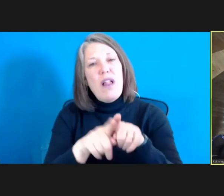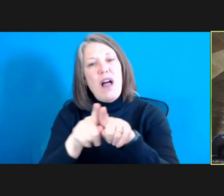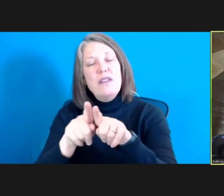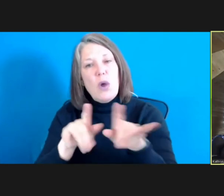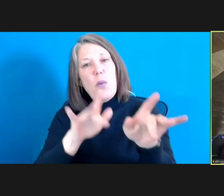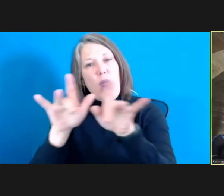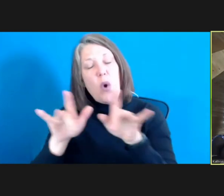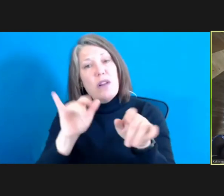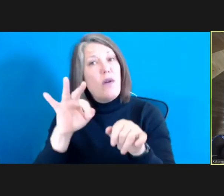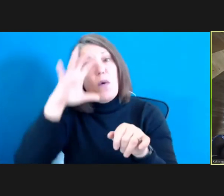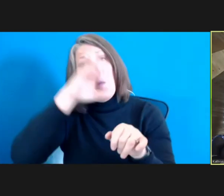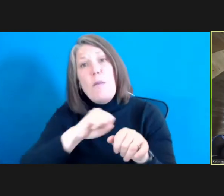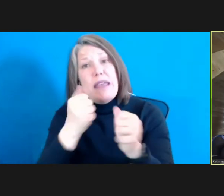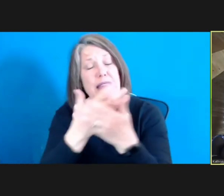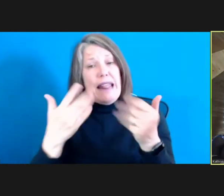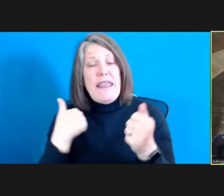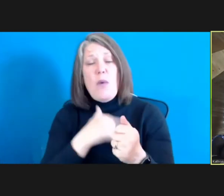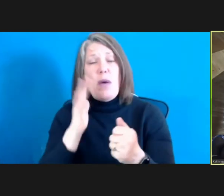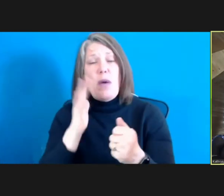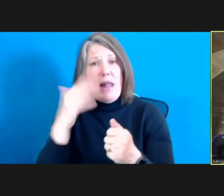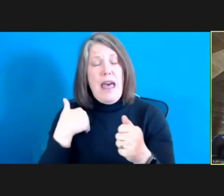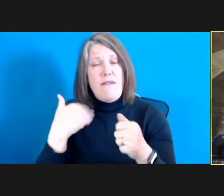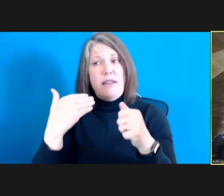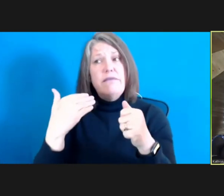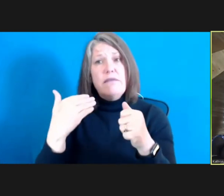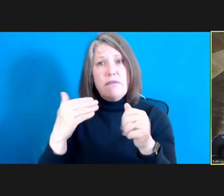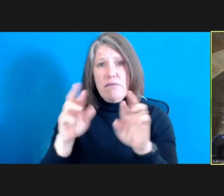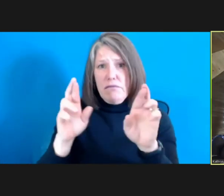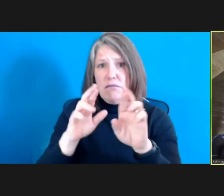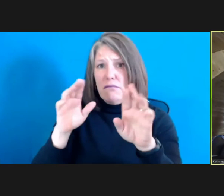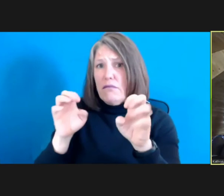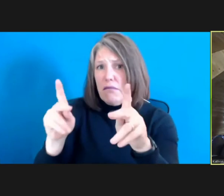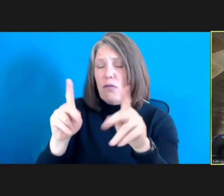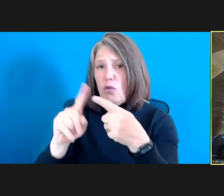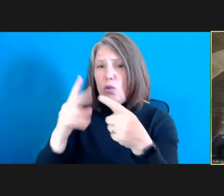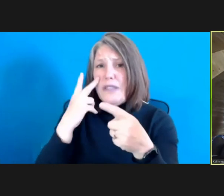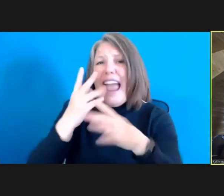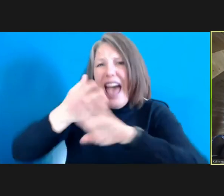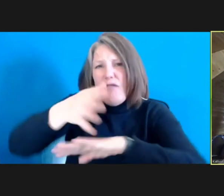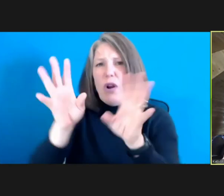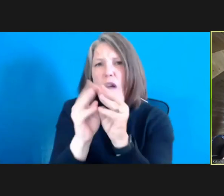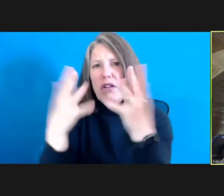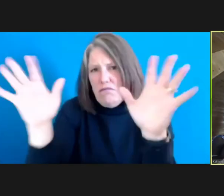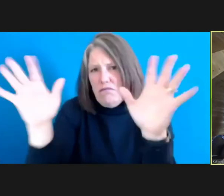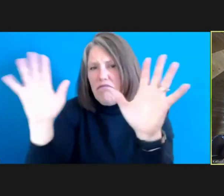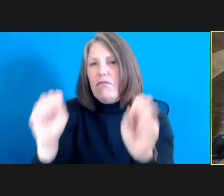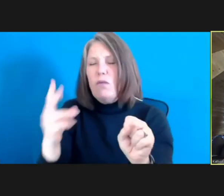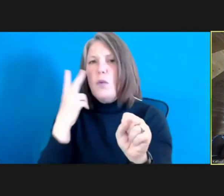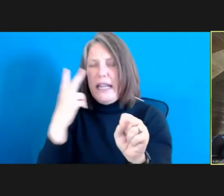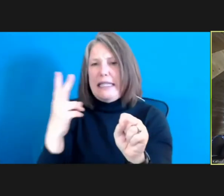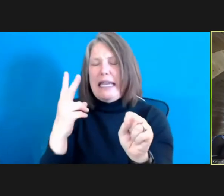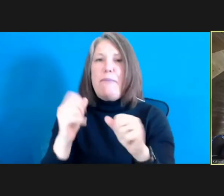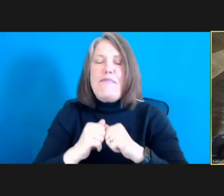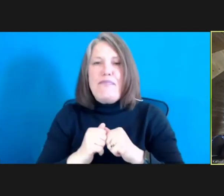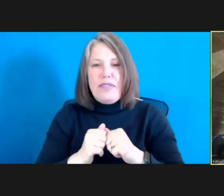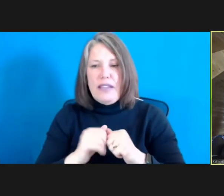recorded. So if you missed any of that, we will have that available after the conference. Okay,